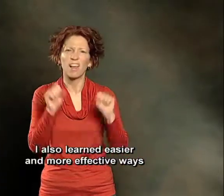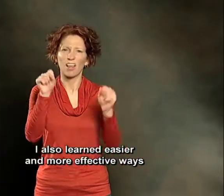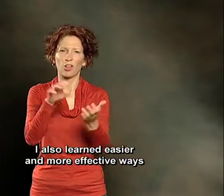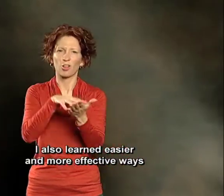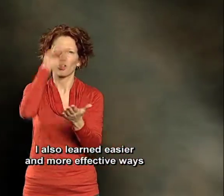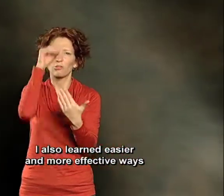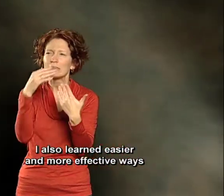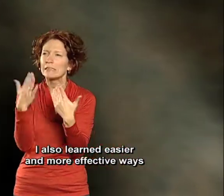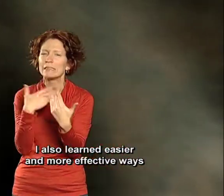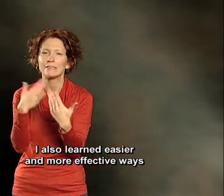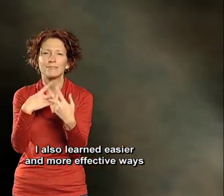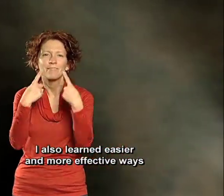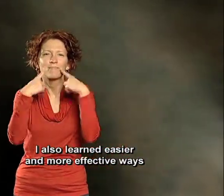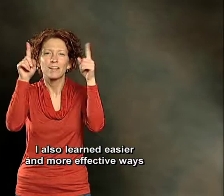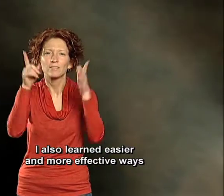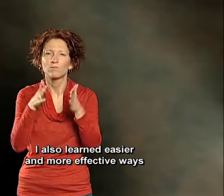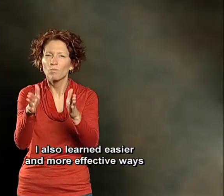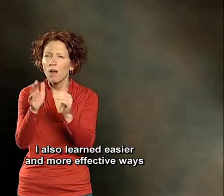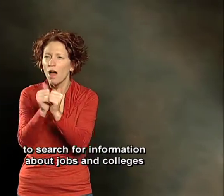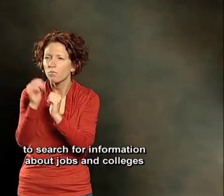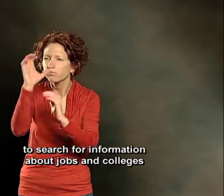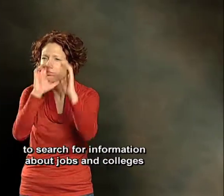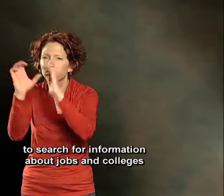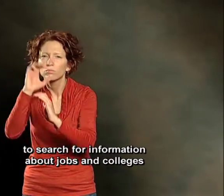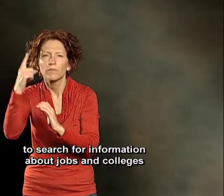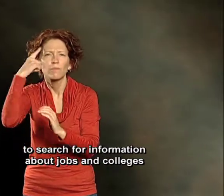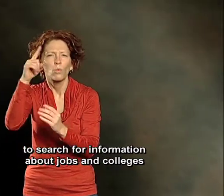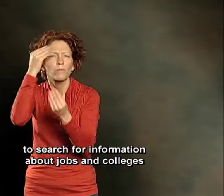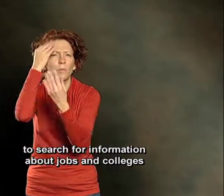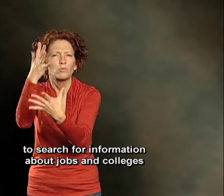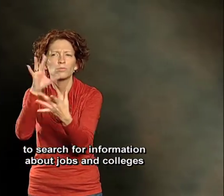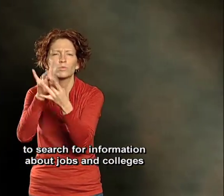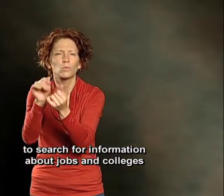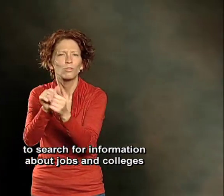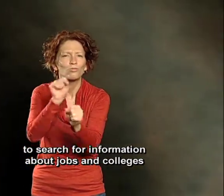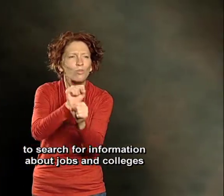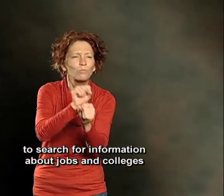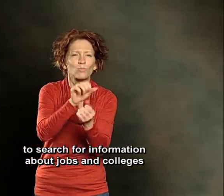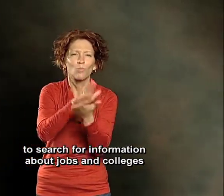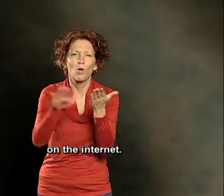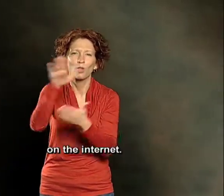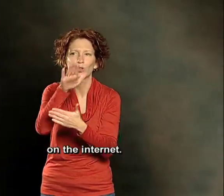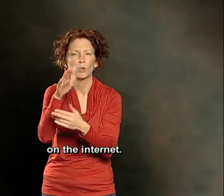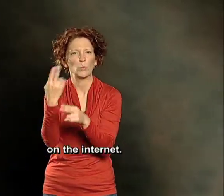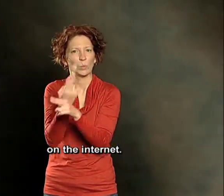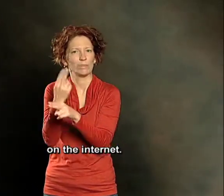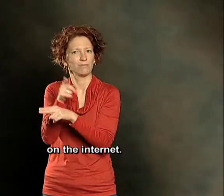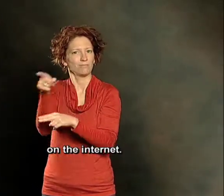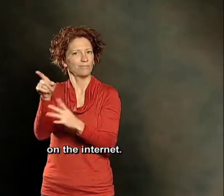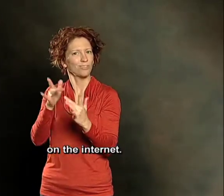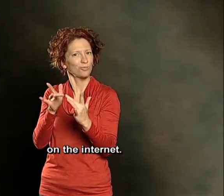I also learned easier and more effective ways to search for information about jobs and colleges on the internet.